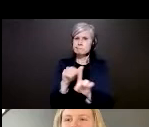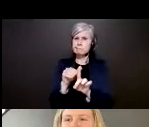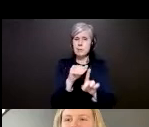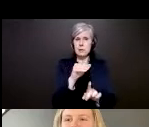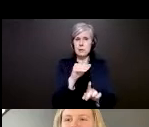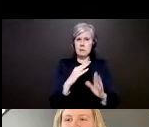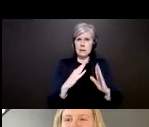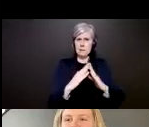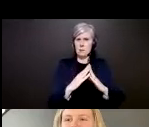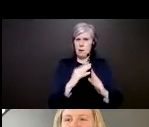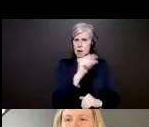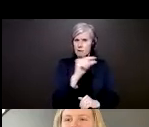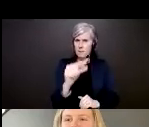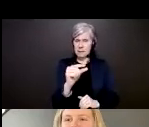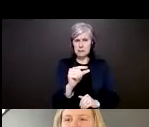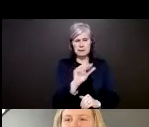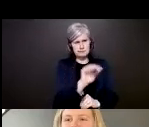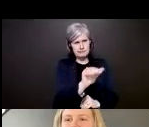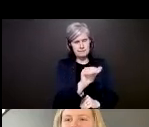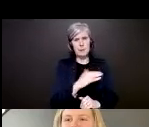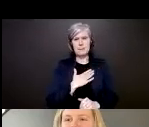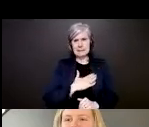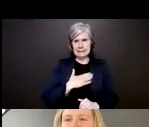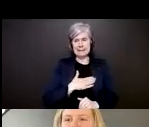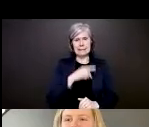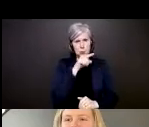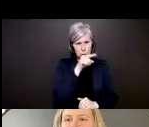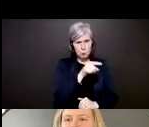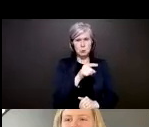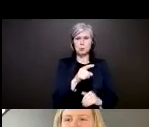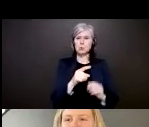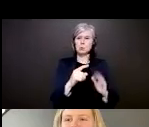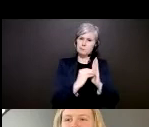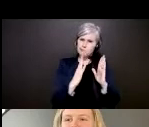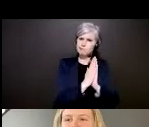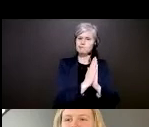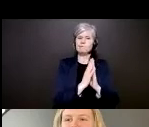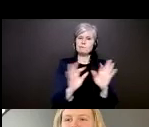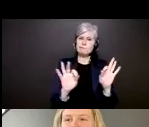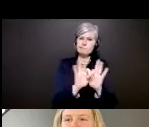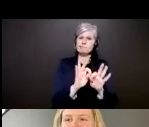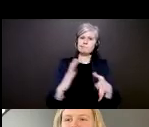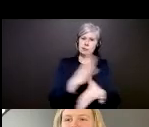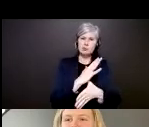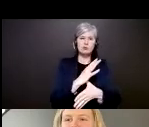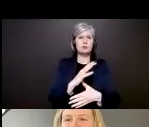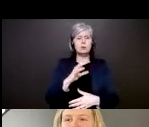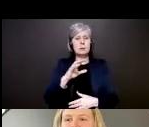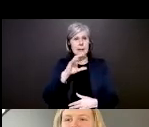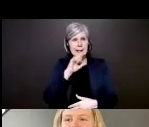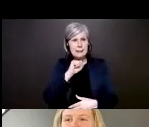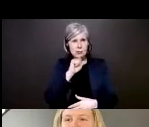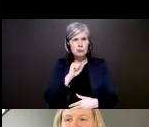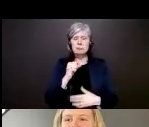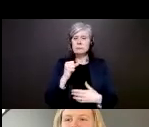as a priority issue. And we have a map that we want to put yourselves on to show us how we're making progress over time. We